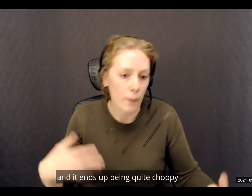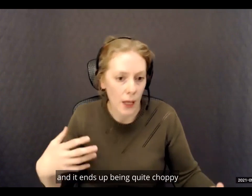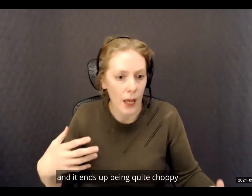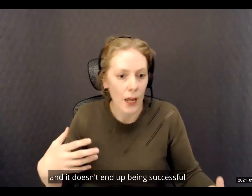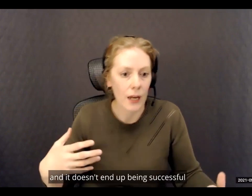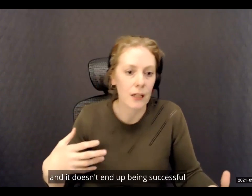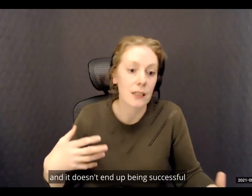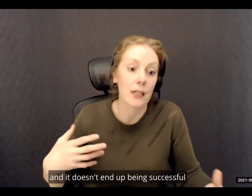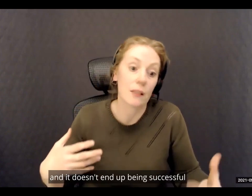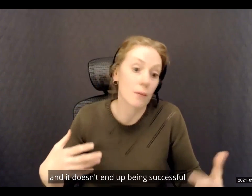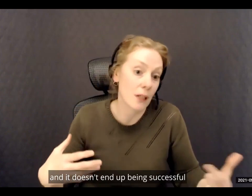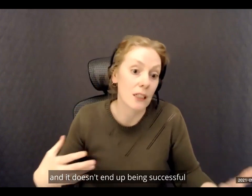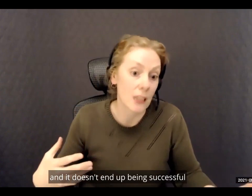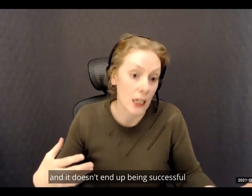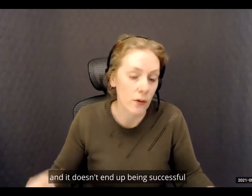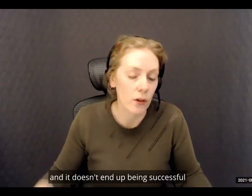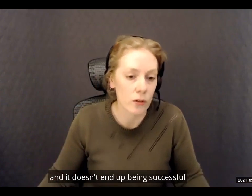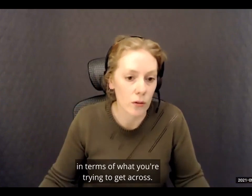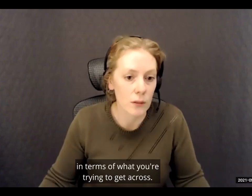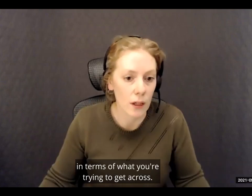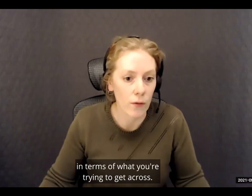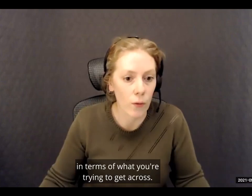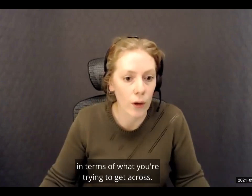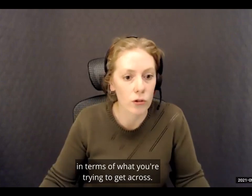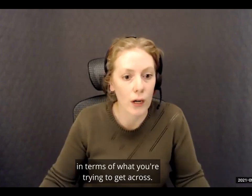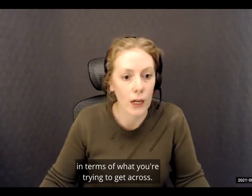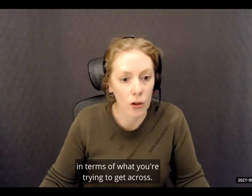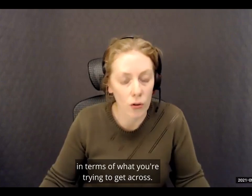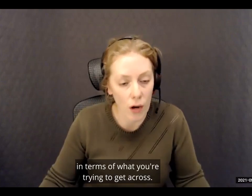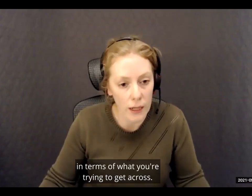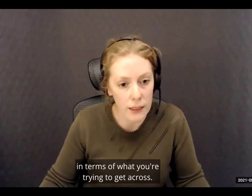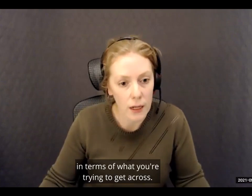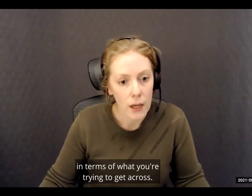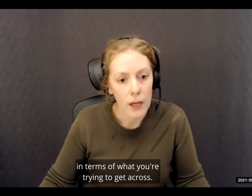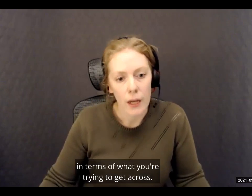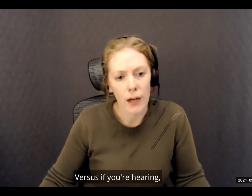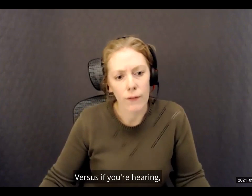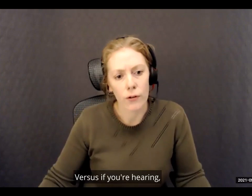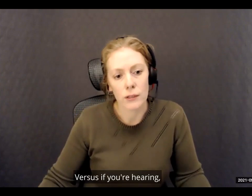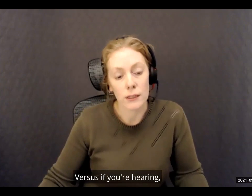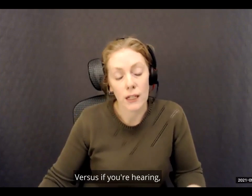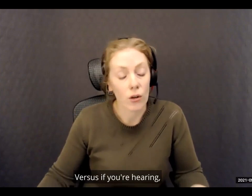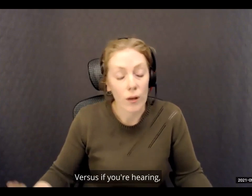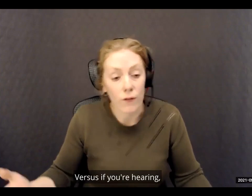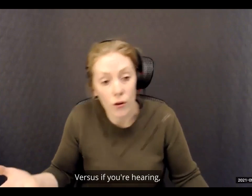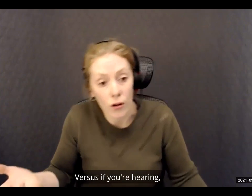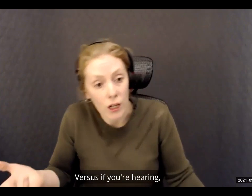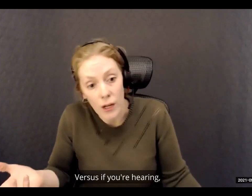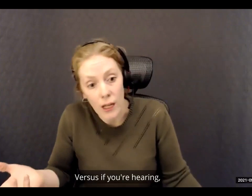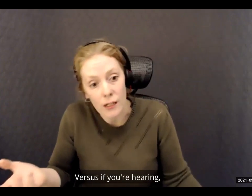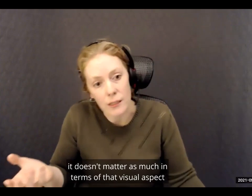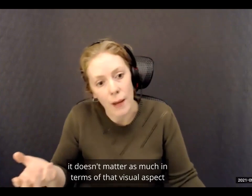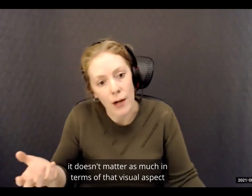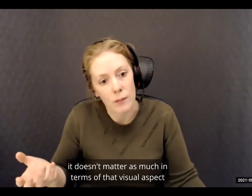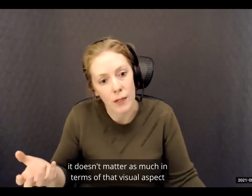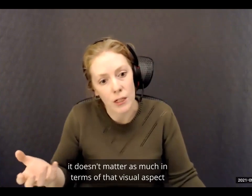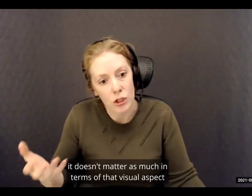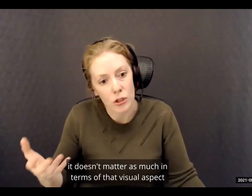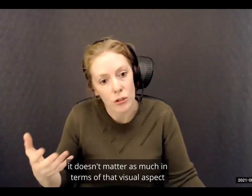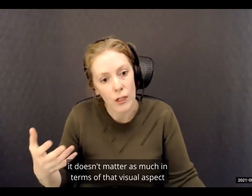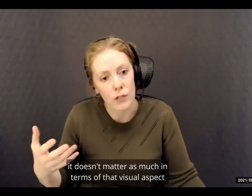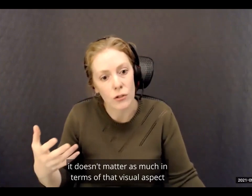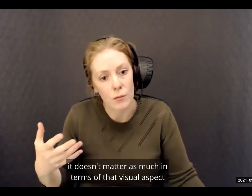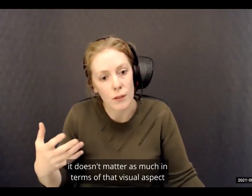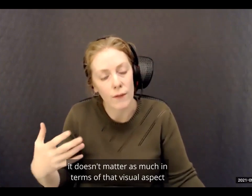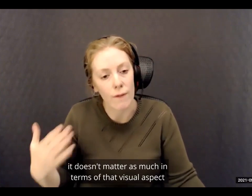quite choppy, and it doesn't end up being successful in terms of what you're trying to get across. Versus, you know, if you're hearing, it doesn't matter as